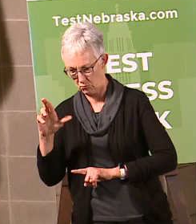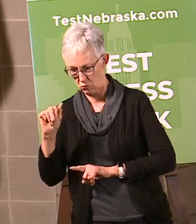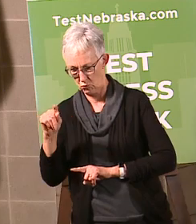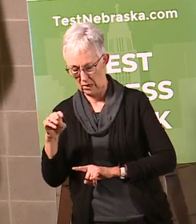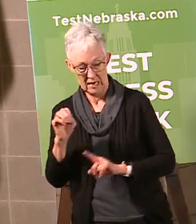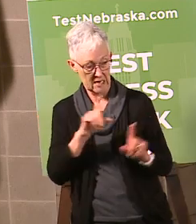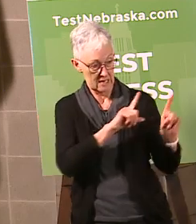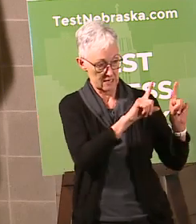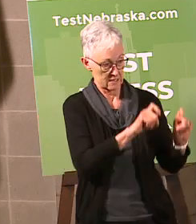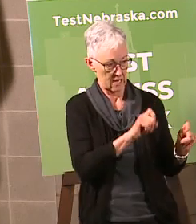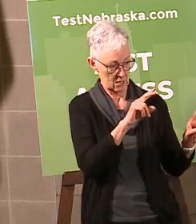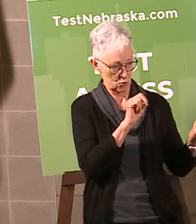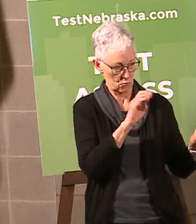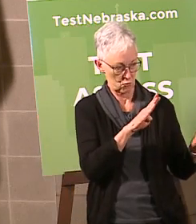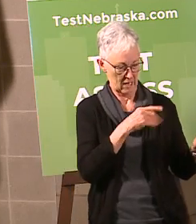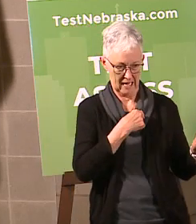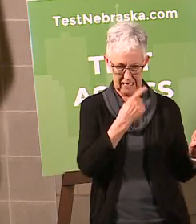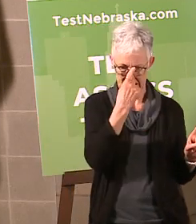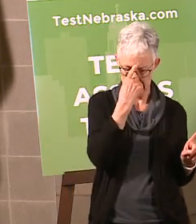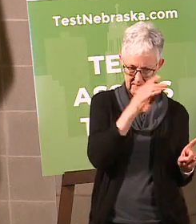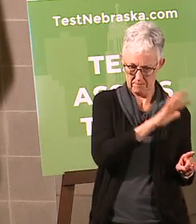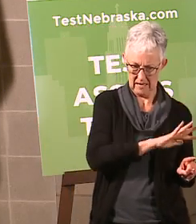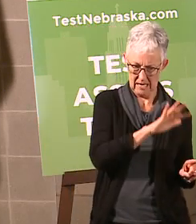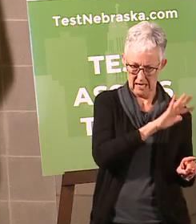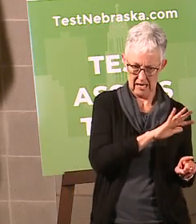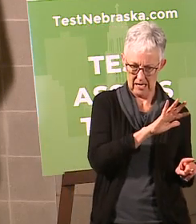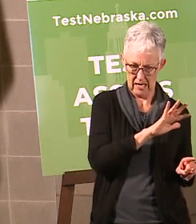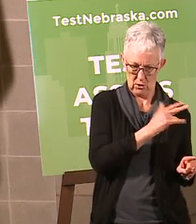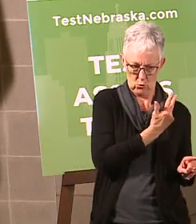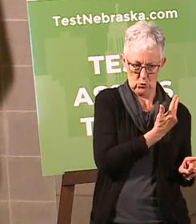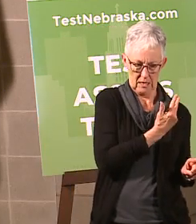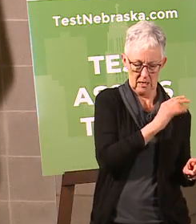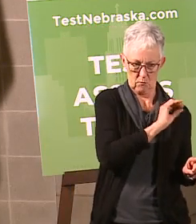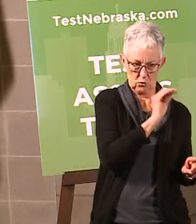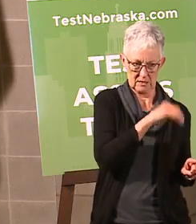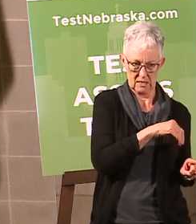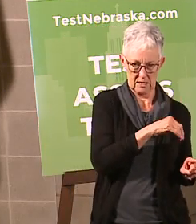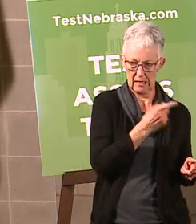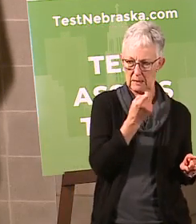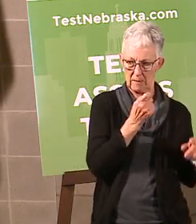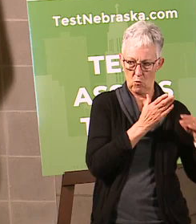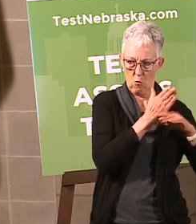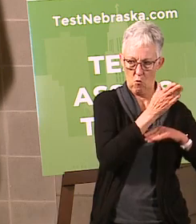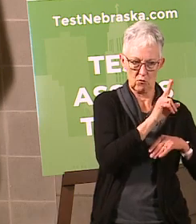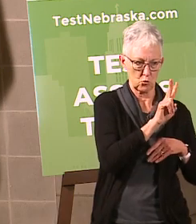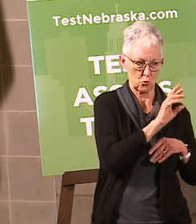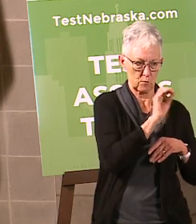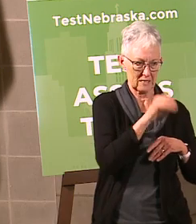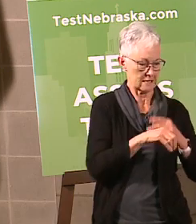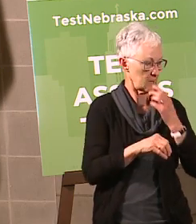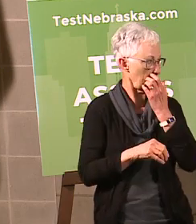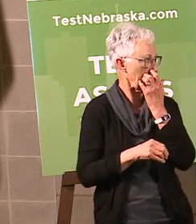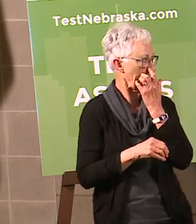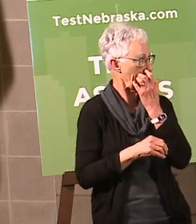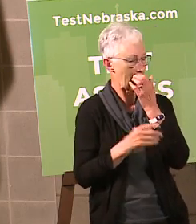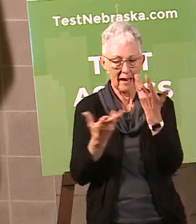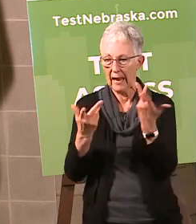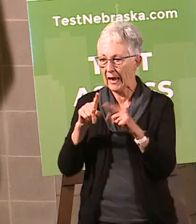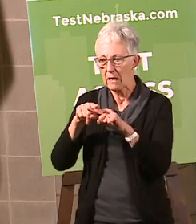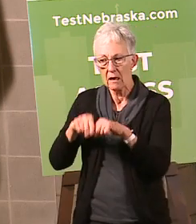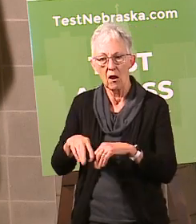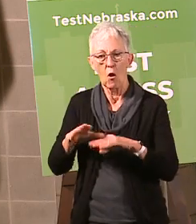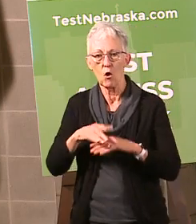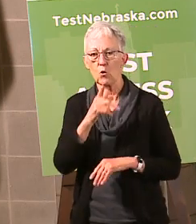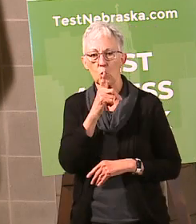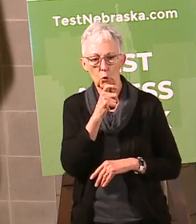7% or 3%? I think overall it's about 3%. 3%, yes. Again, it depends on who you're testing, you know, if it's a